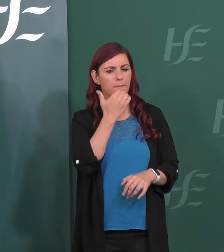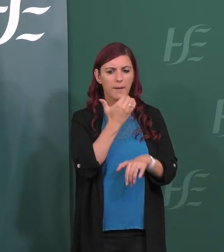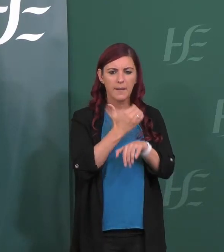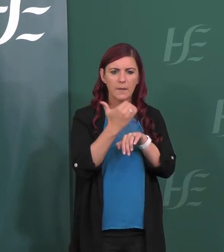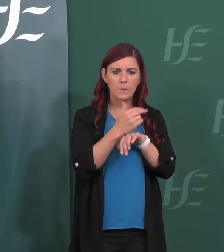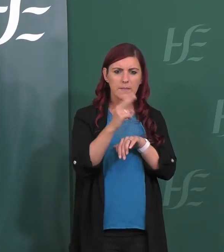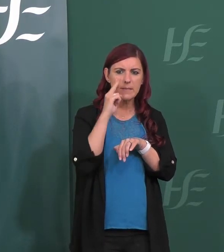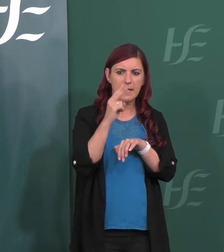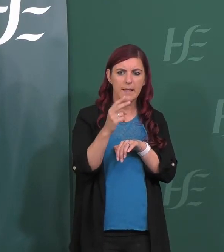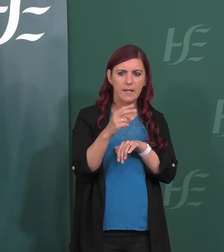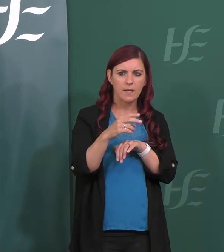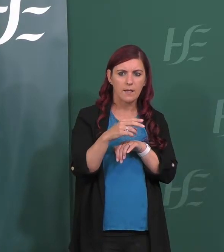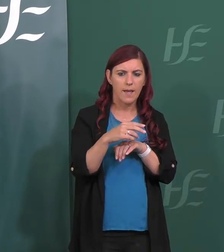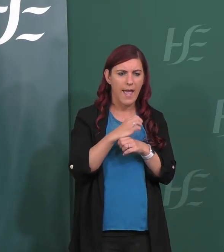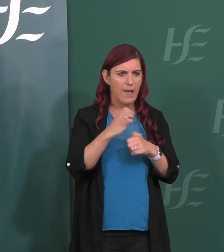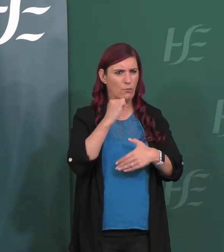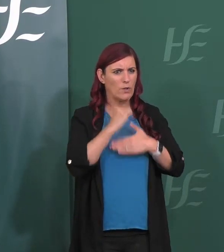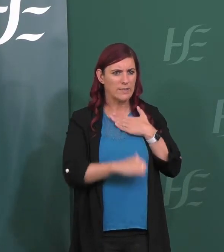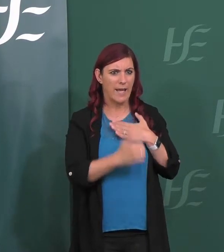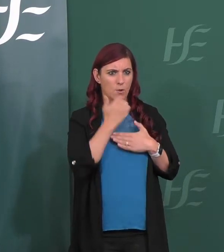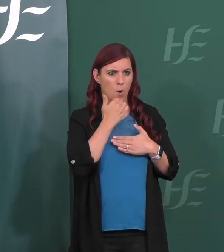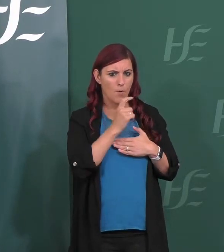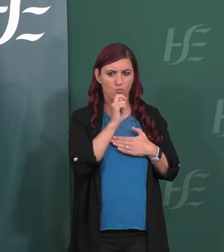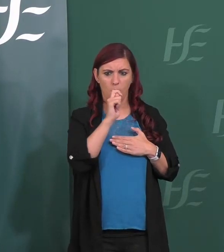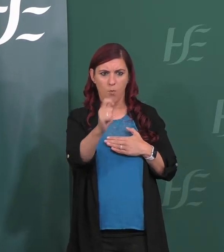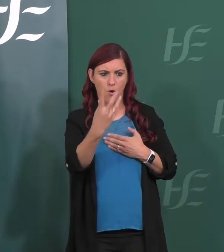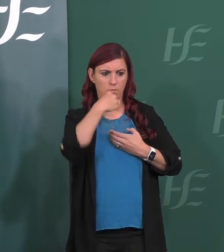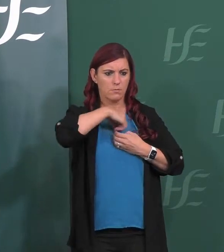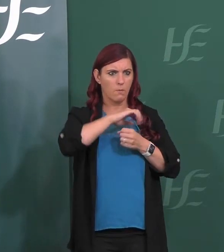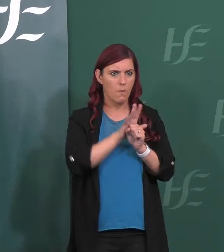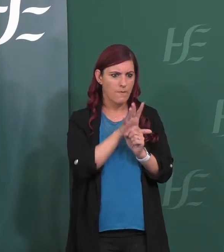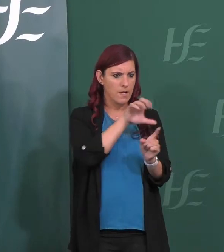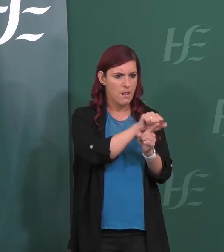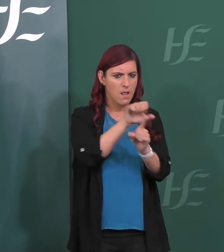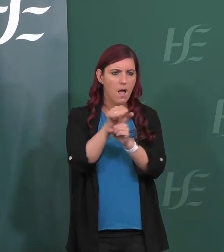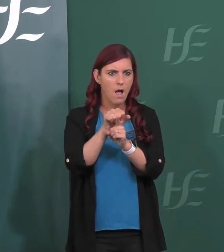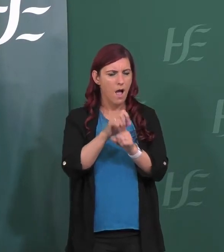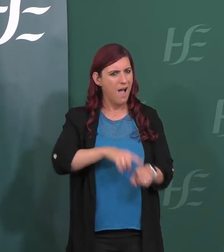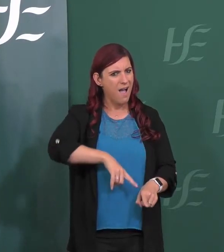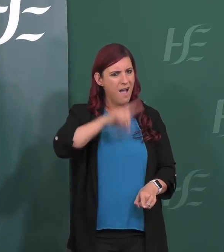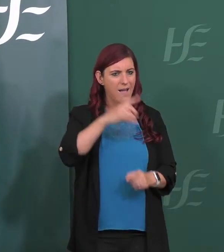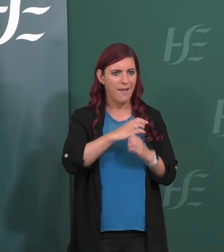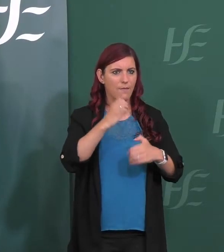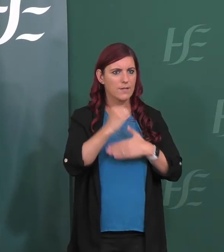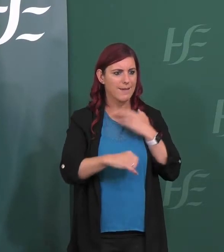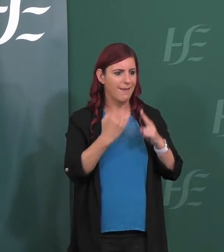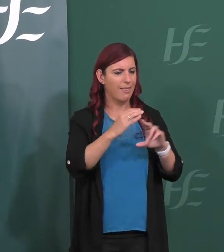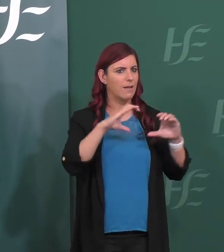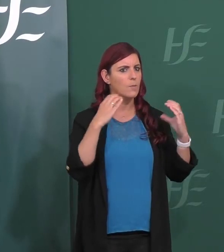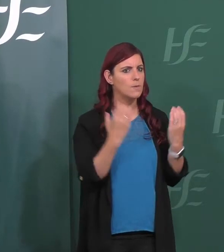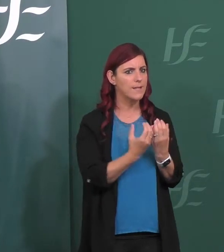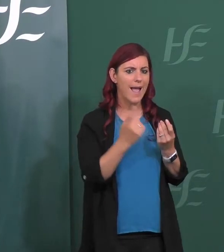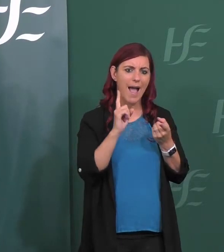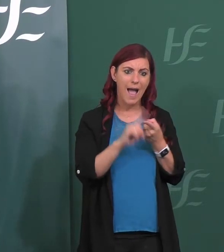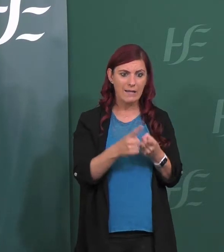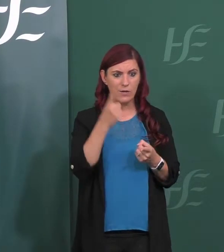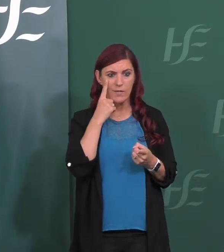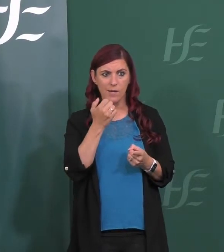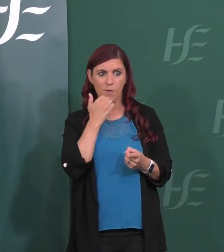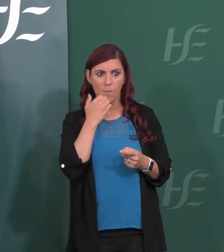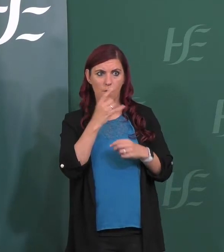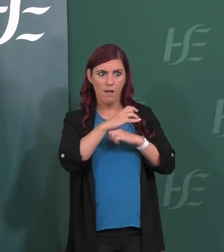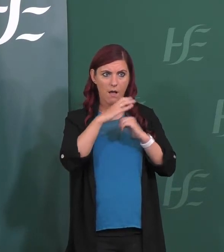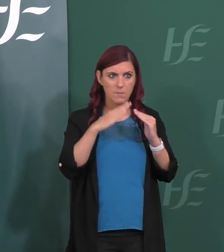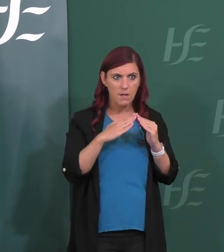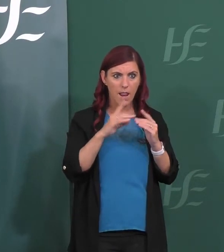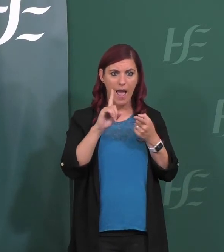high daily case numbers of transmission levels in the community and steady rises in our hospitalizations and indeed in